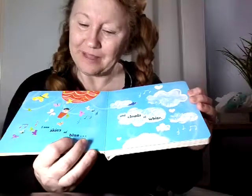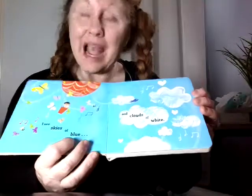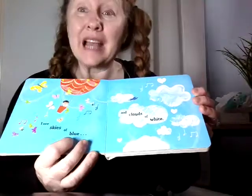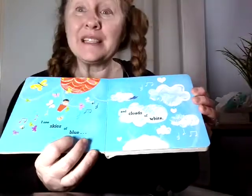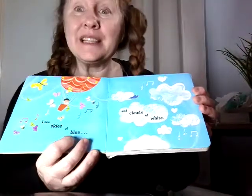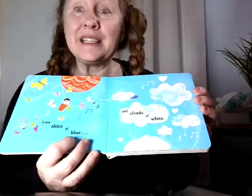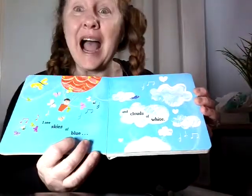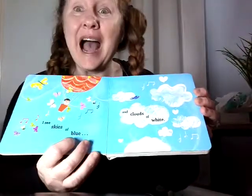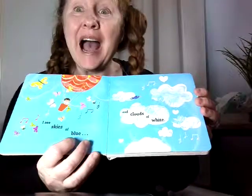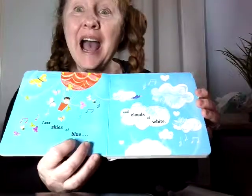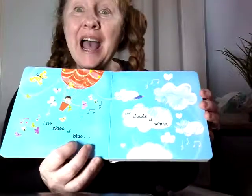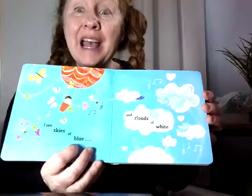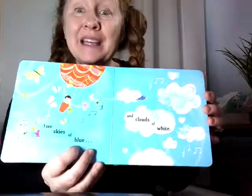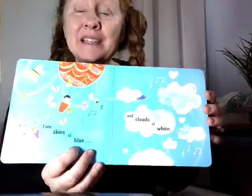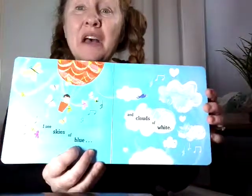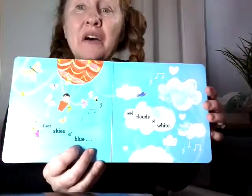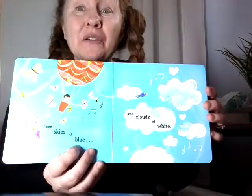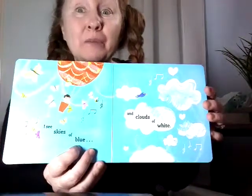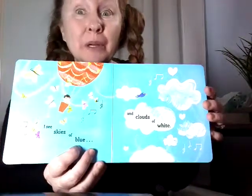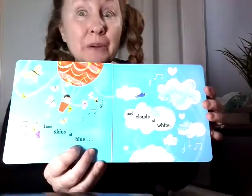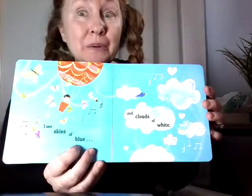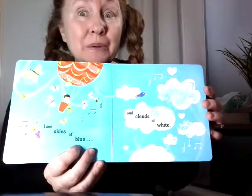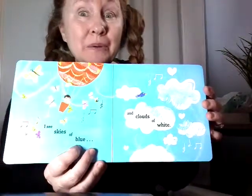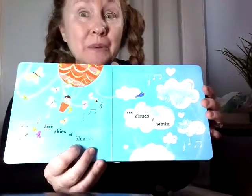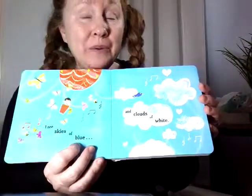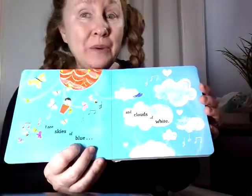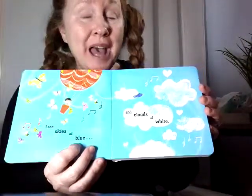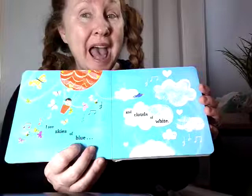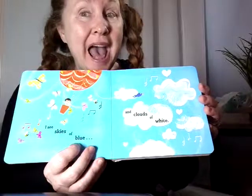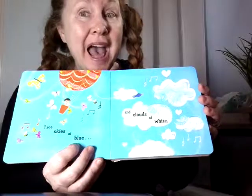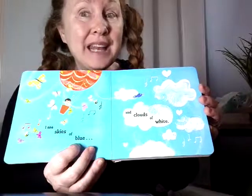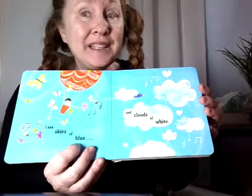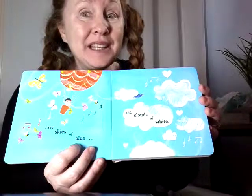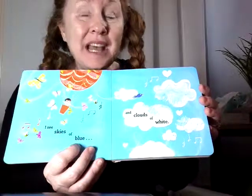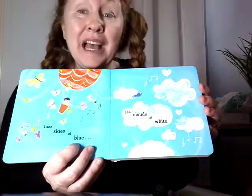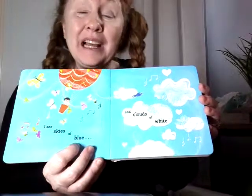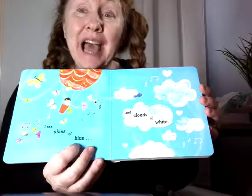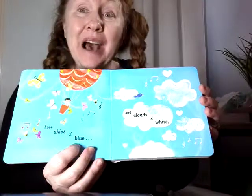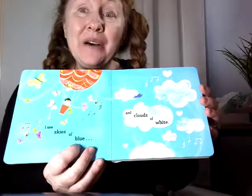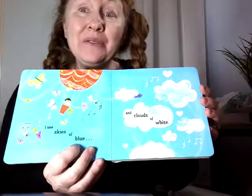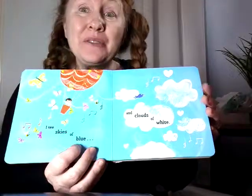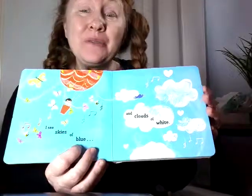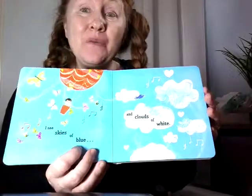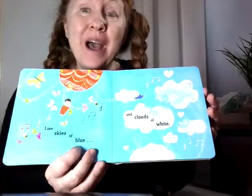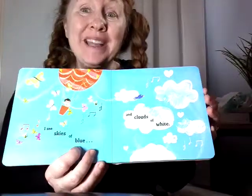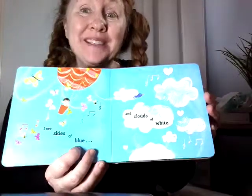I see skies of blue and clouds of white.